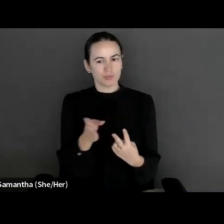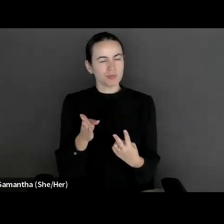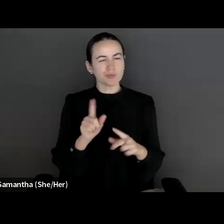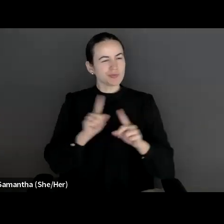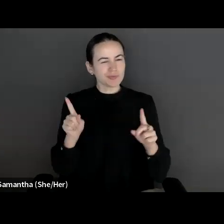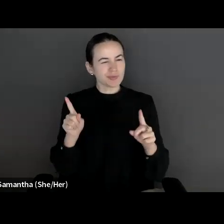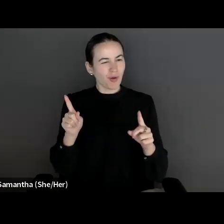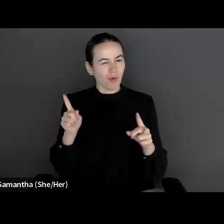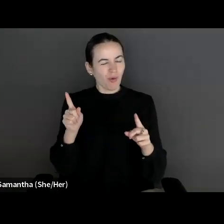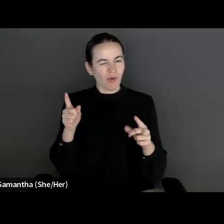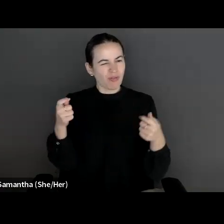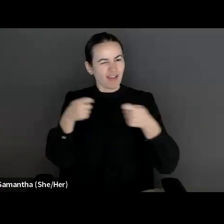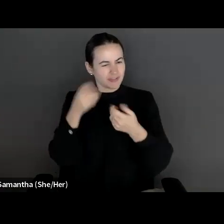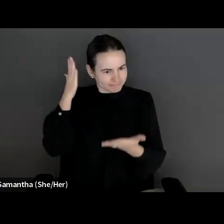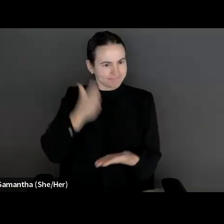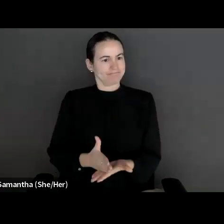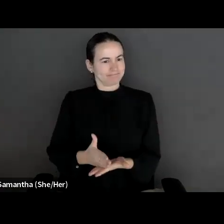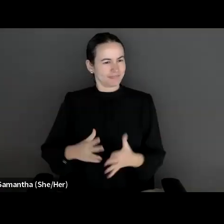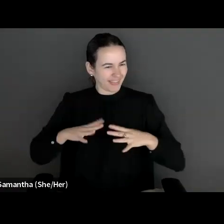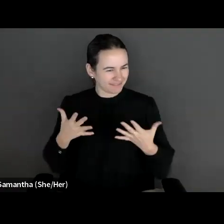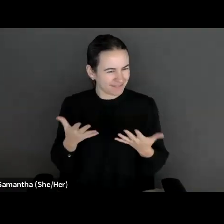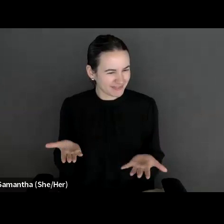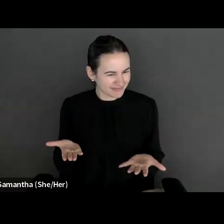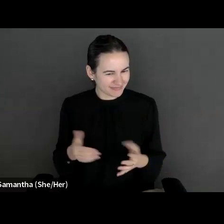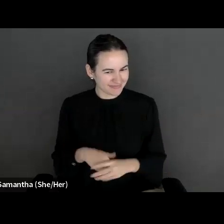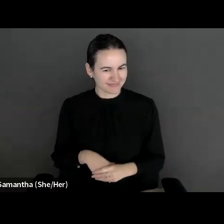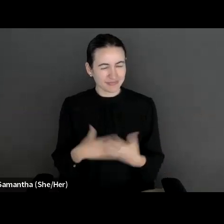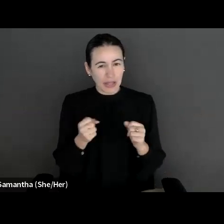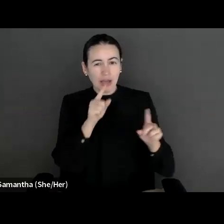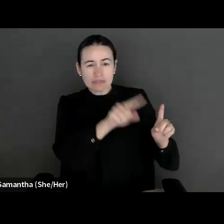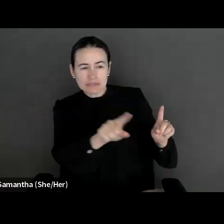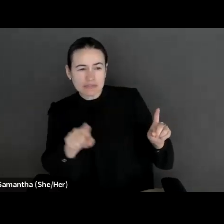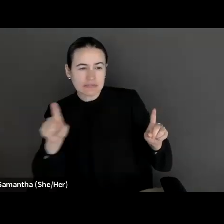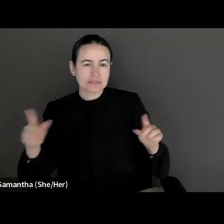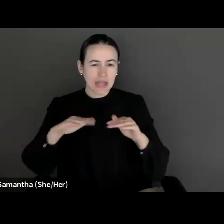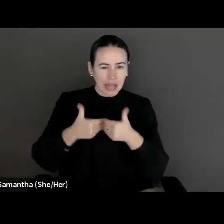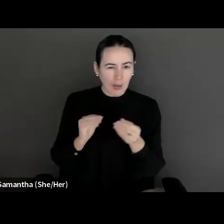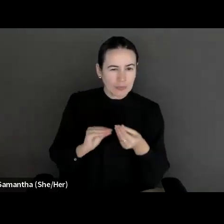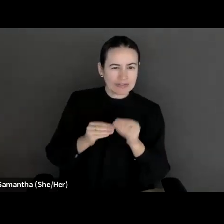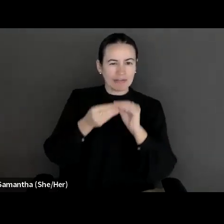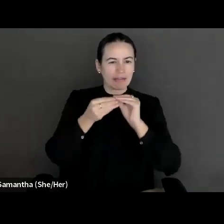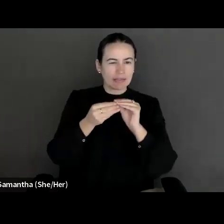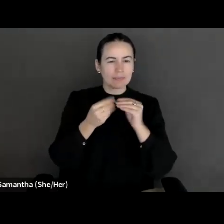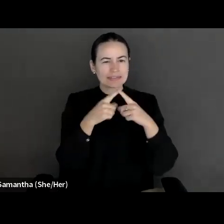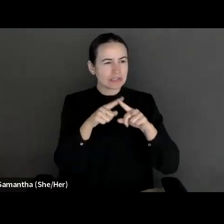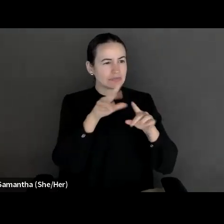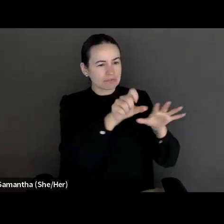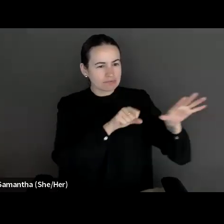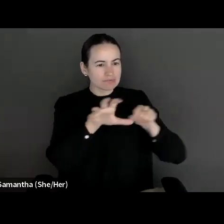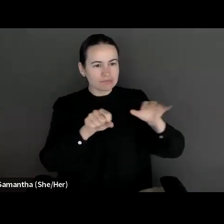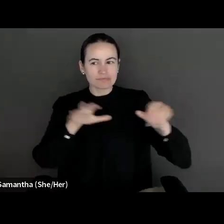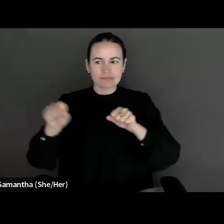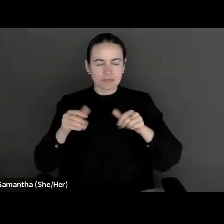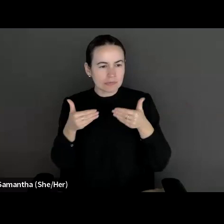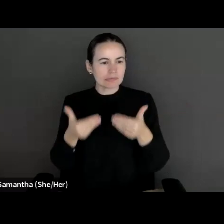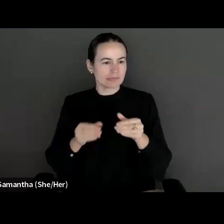reality, and that test developers draw on a range of sources when developing scales. And certainly in my own work,